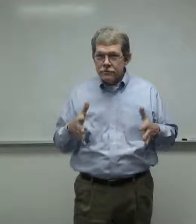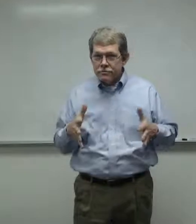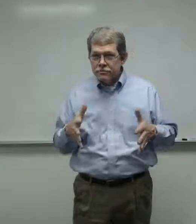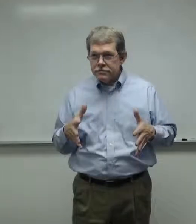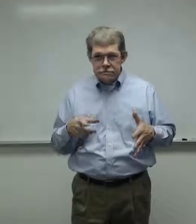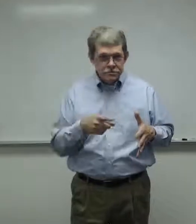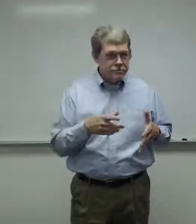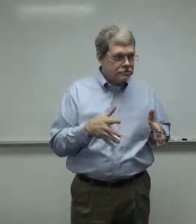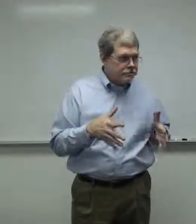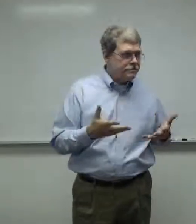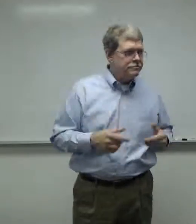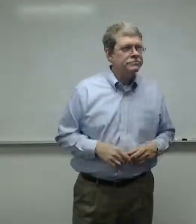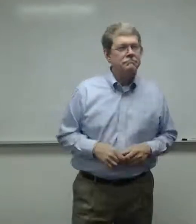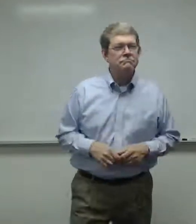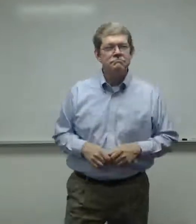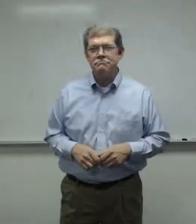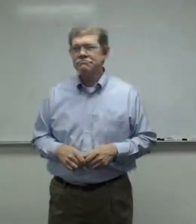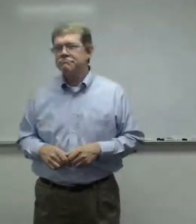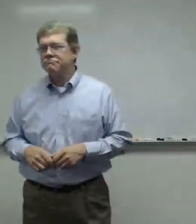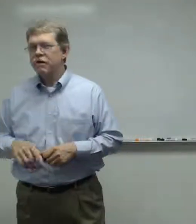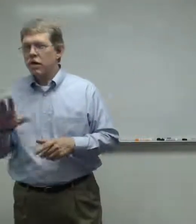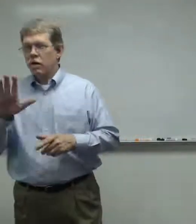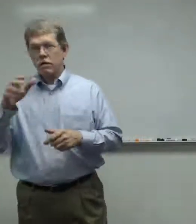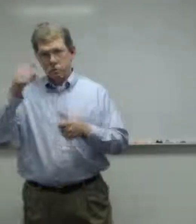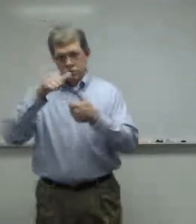Are you nervous? Mm-hmm.